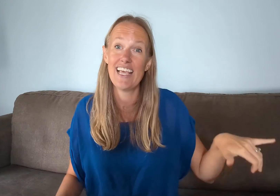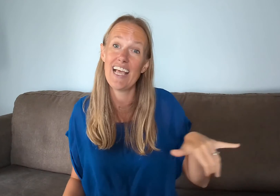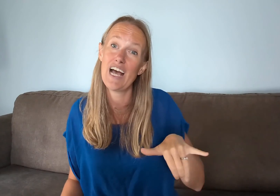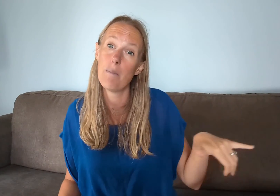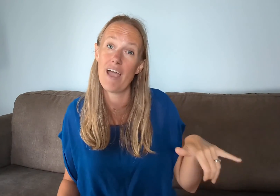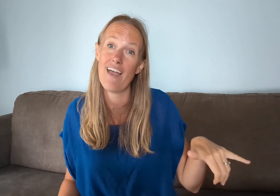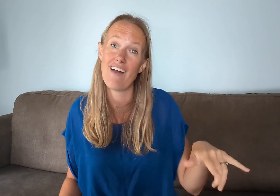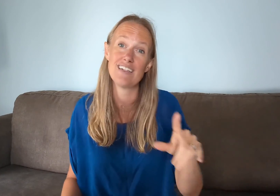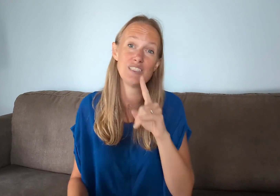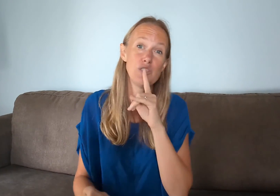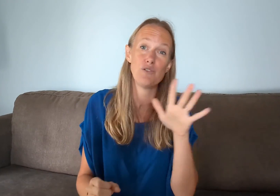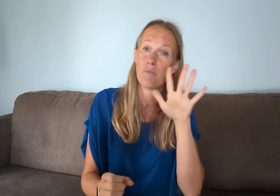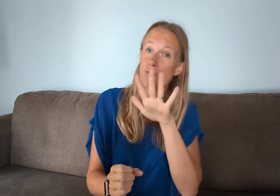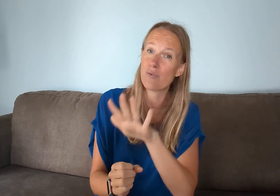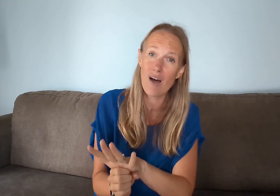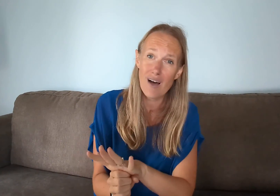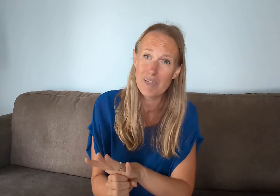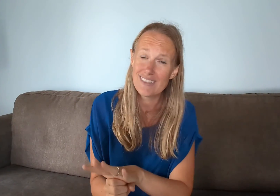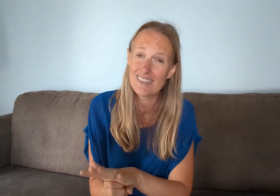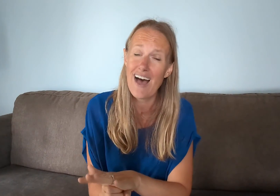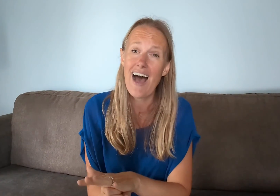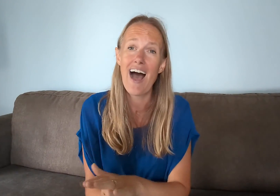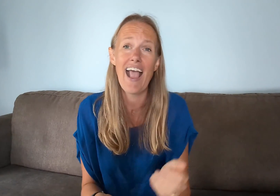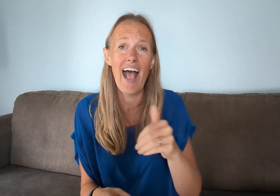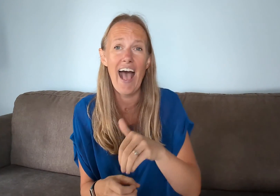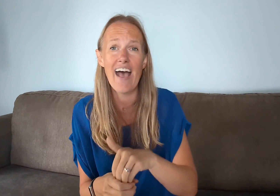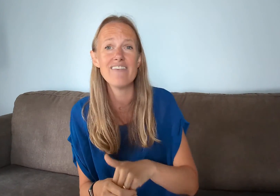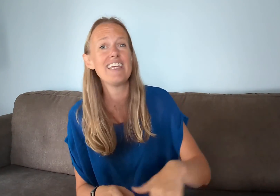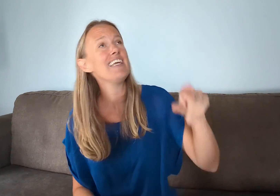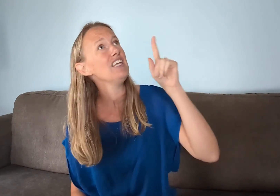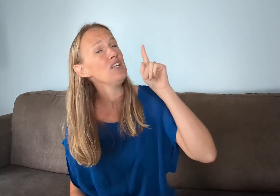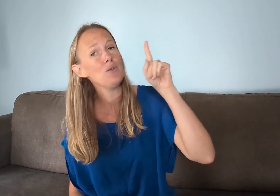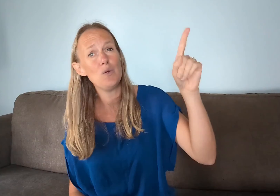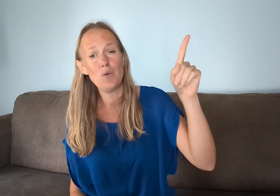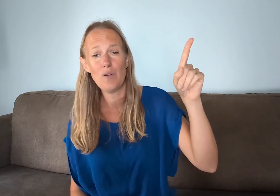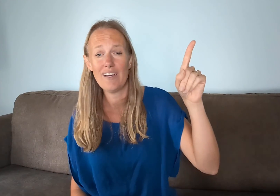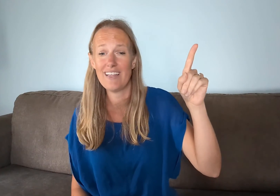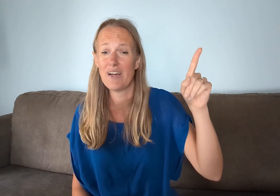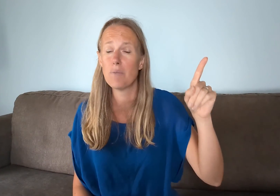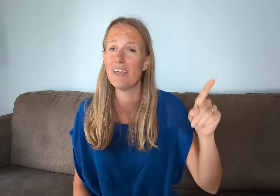Nothing compares to the promise I have in you. And then that